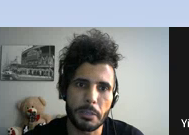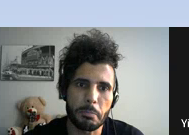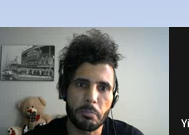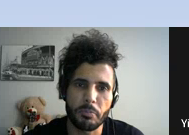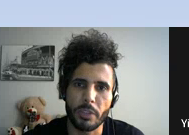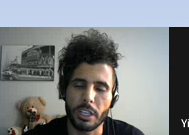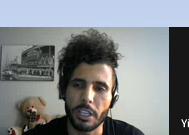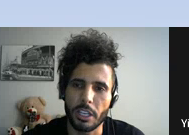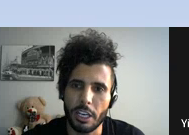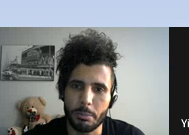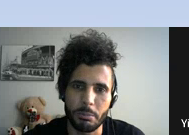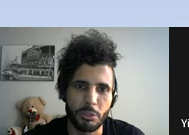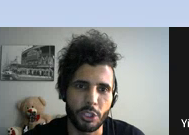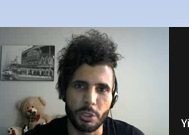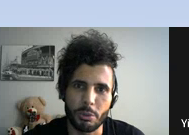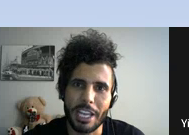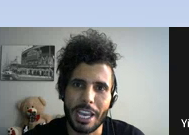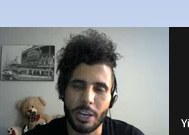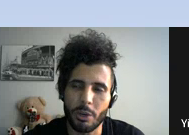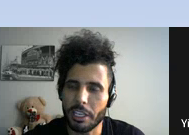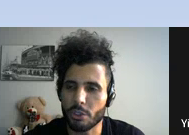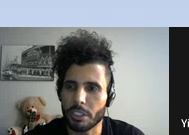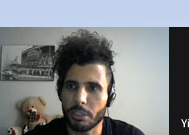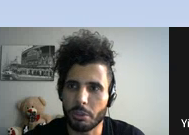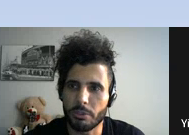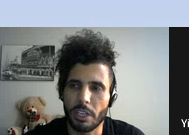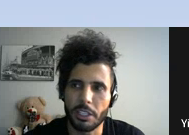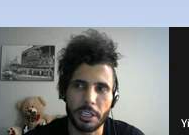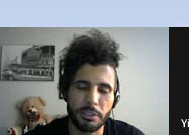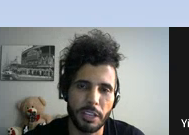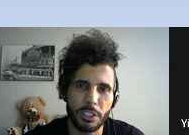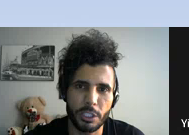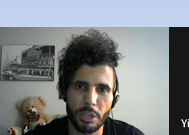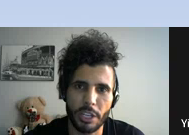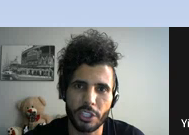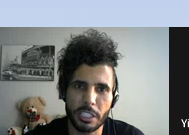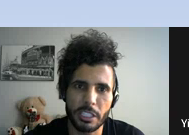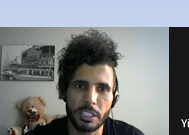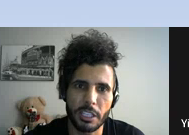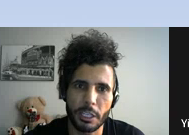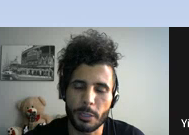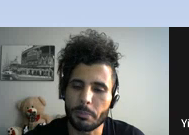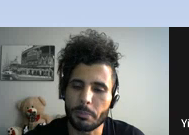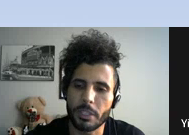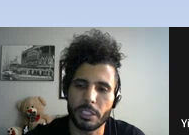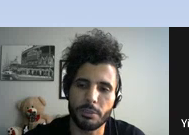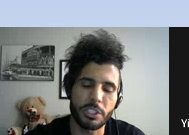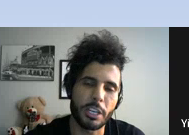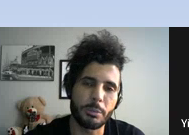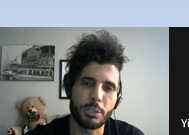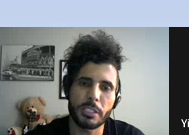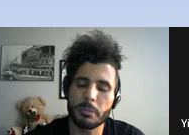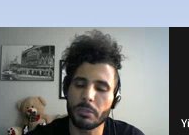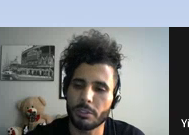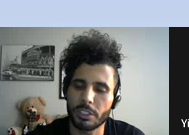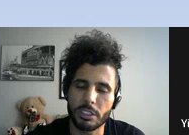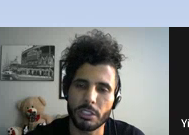then up to now, actually. We've done like 5-6 projects on different subjects,